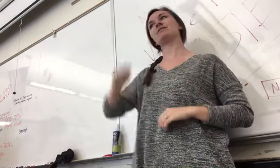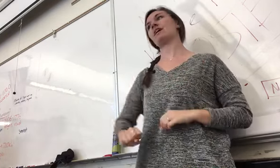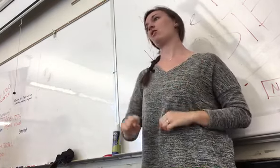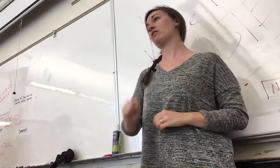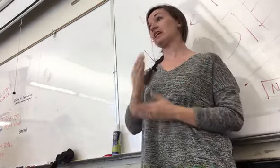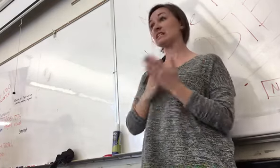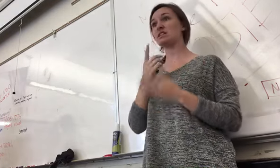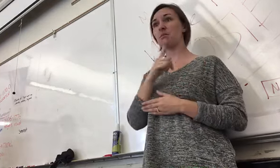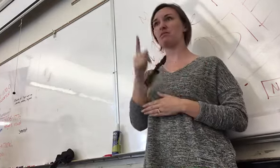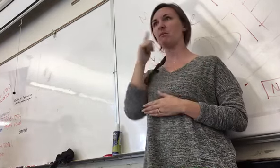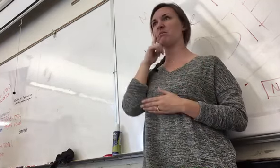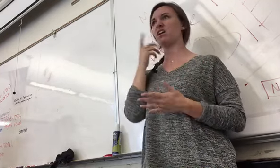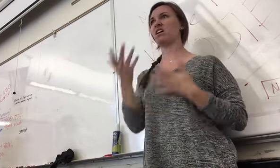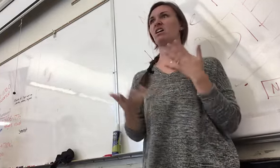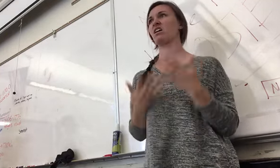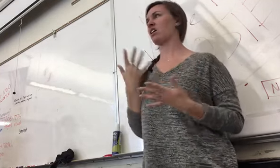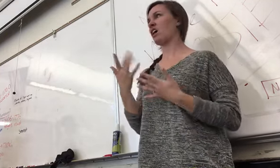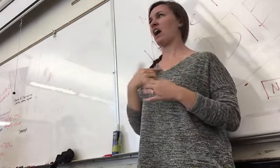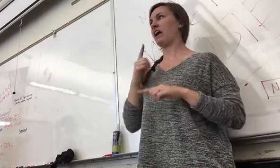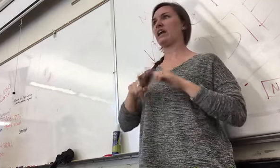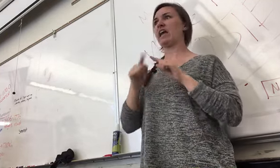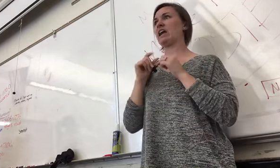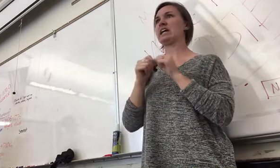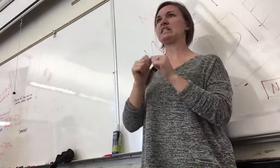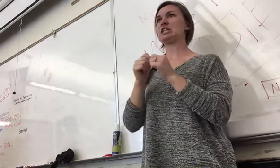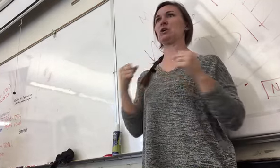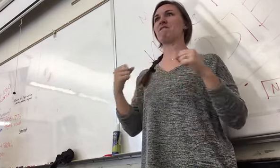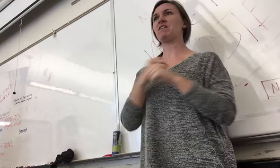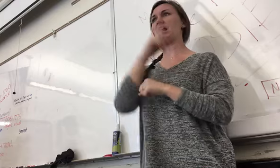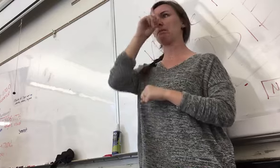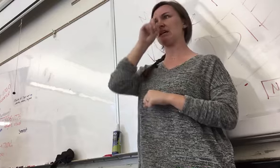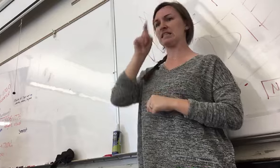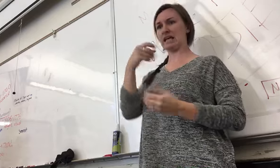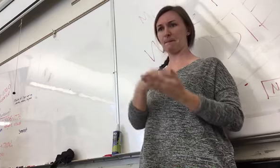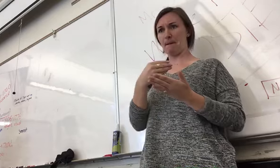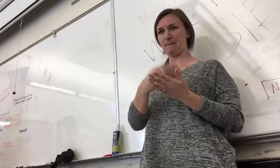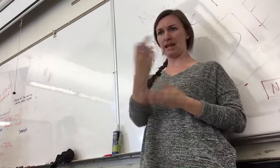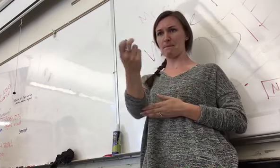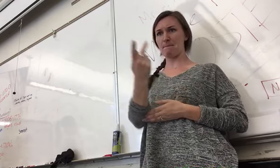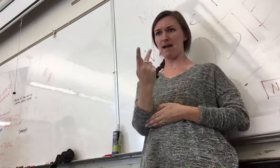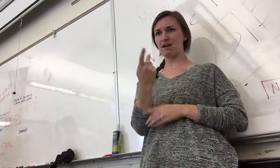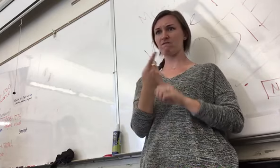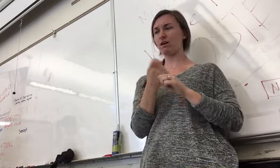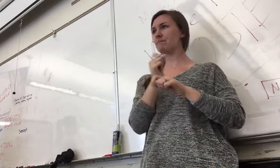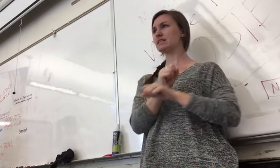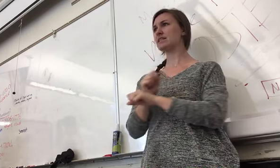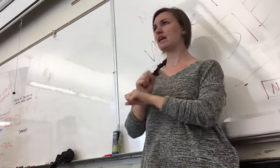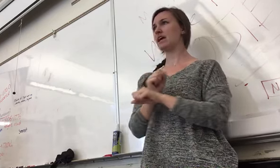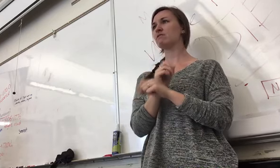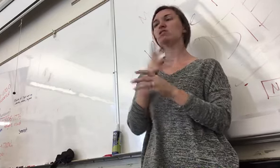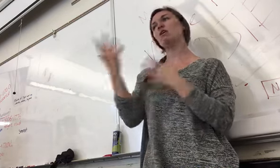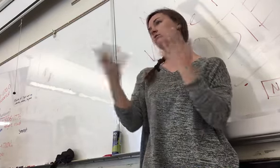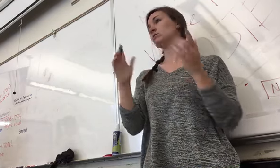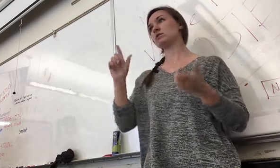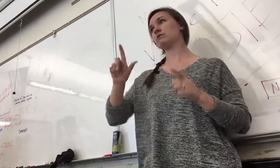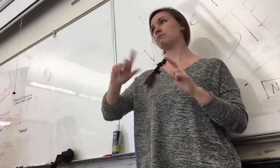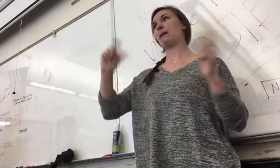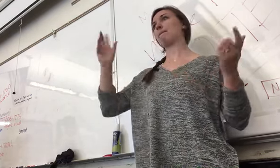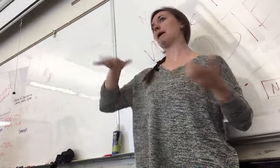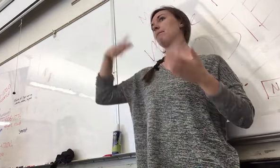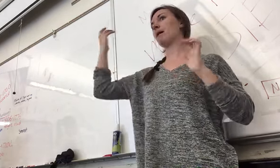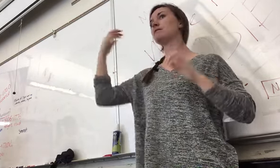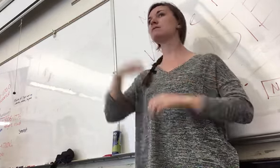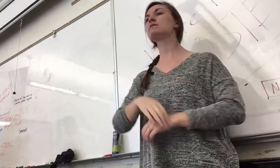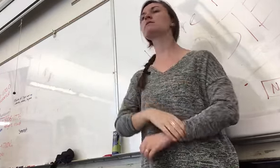of them don't even think that they can continue fighting because they need their money back from the slaves. Yeah? I have a